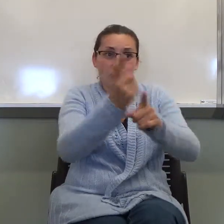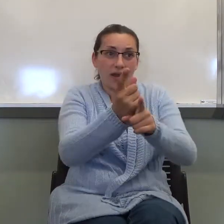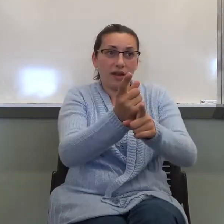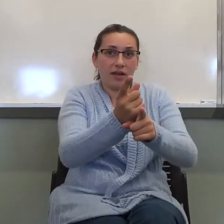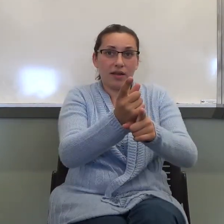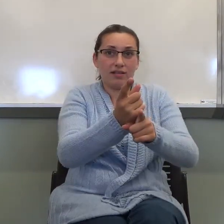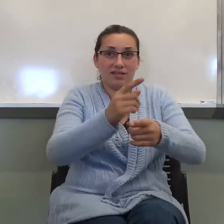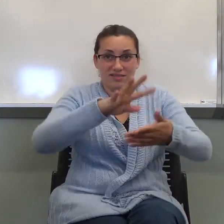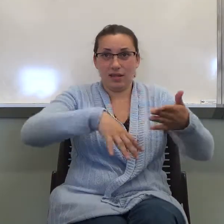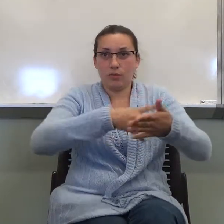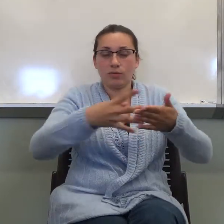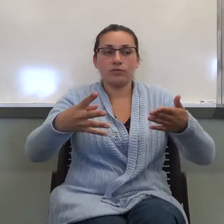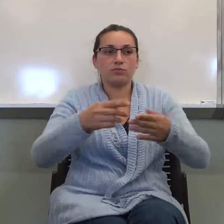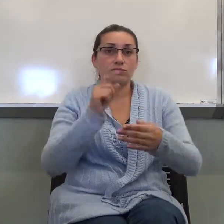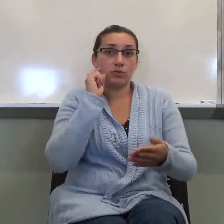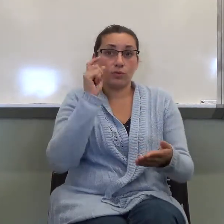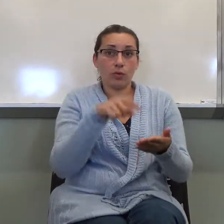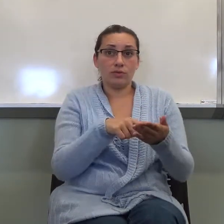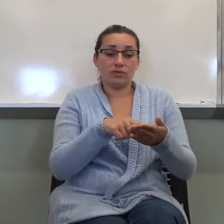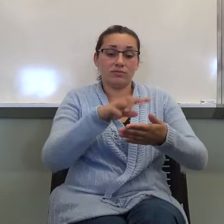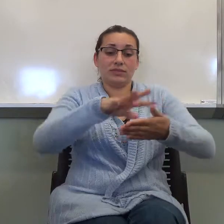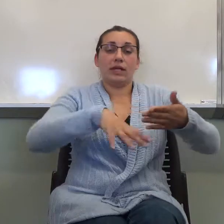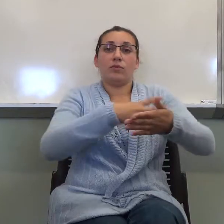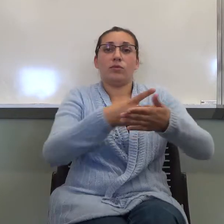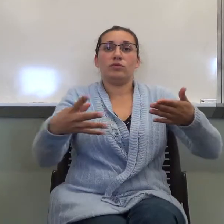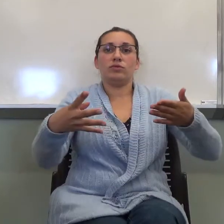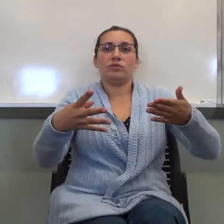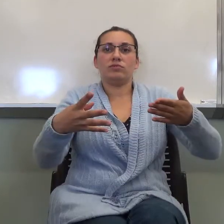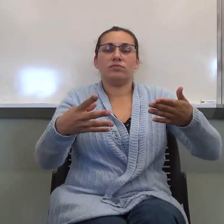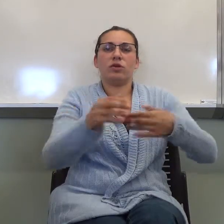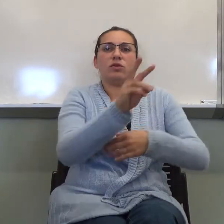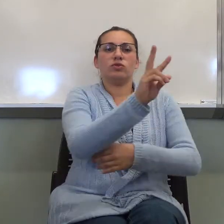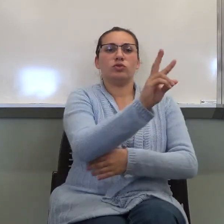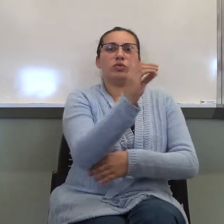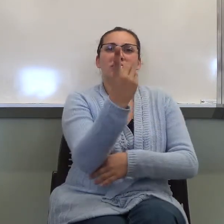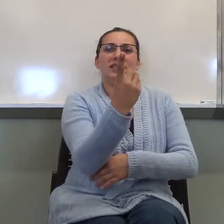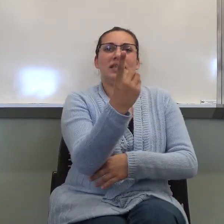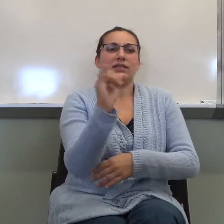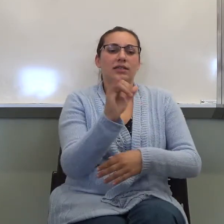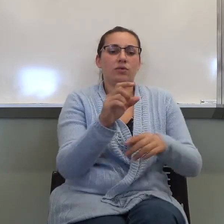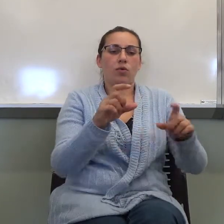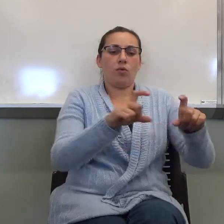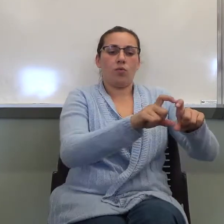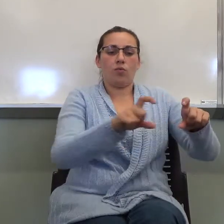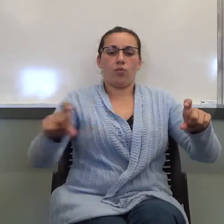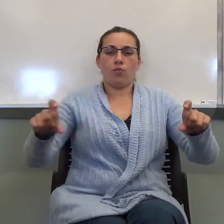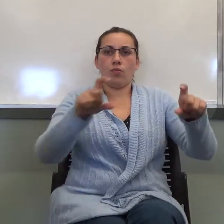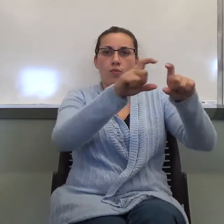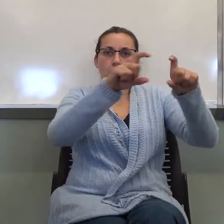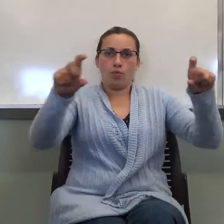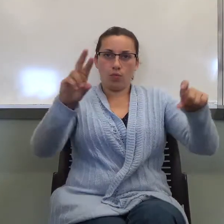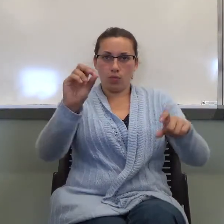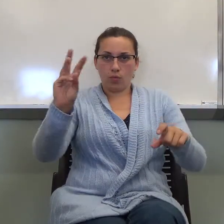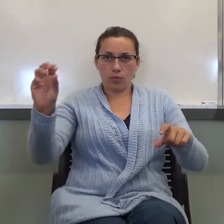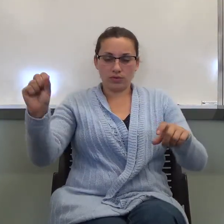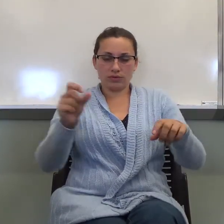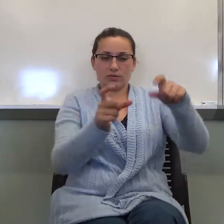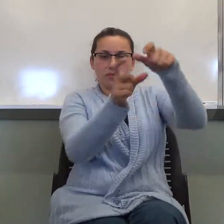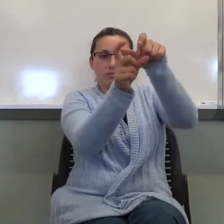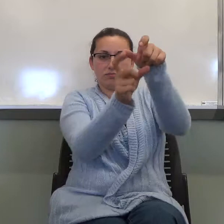And notice our tables are two-dimensional. They're rows and columns. And we would do 1 through